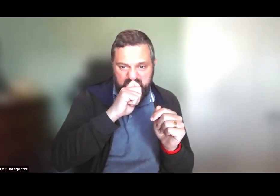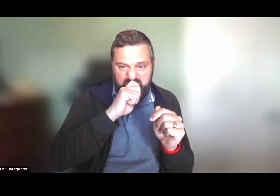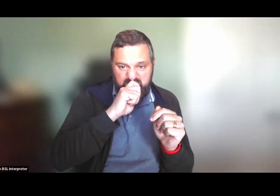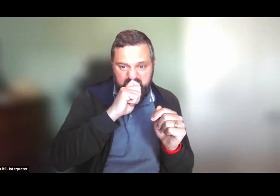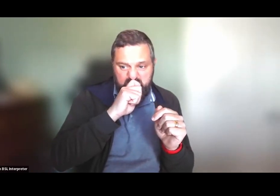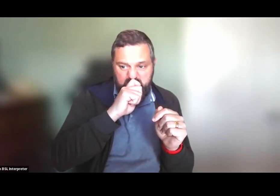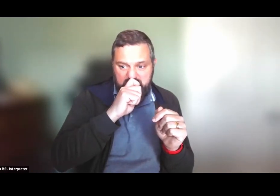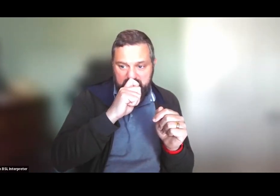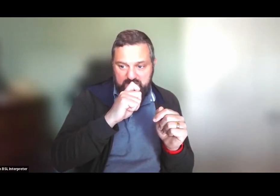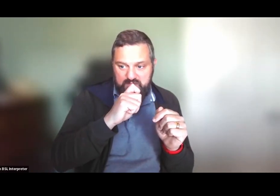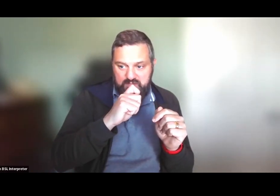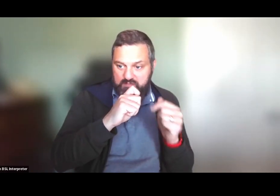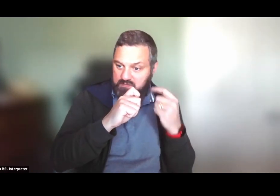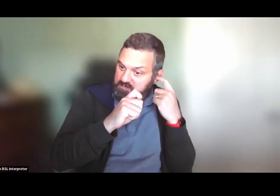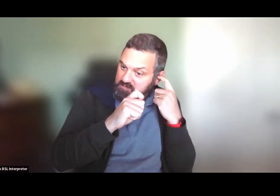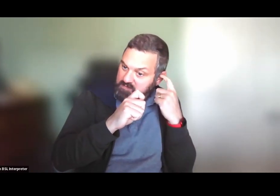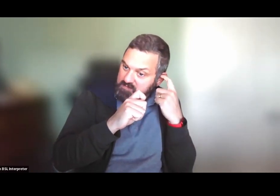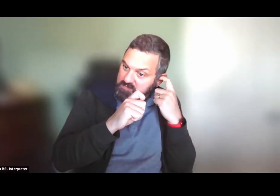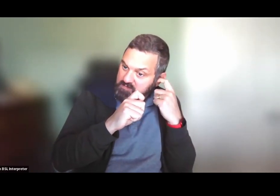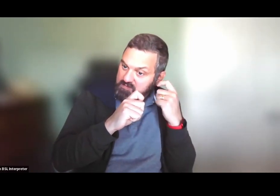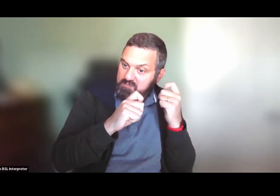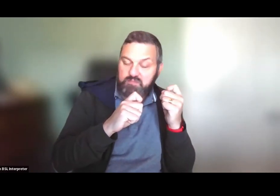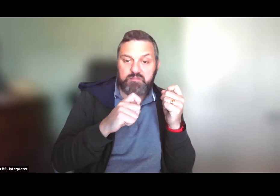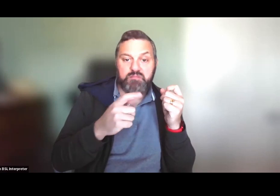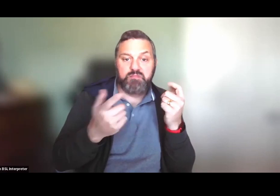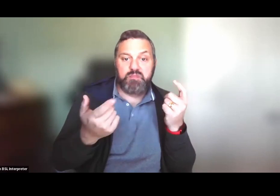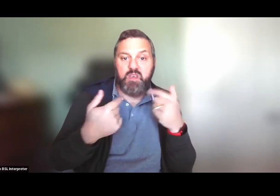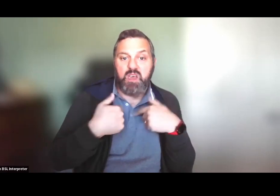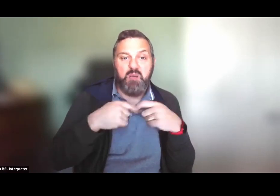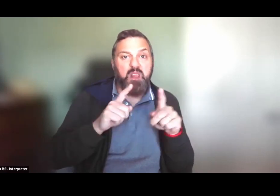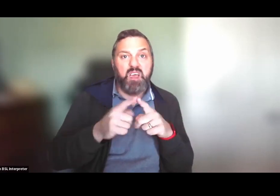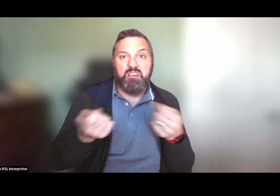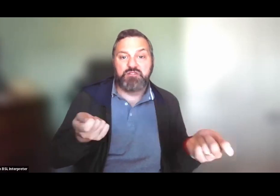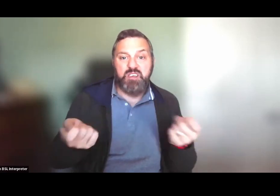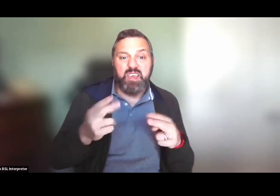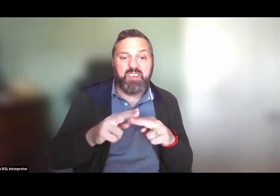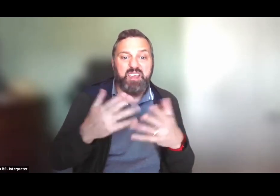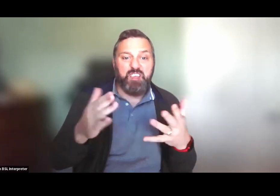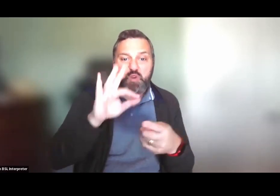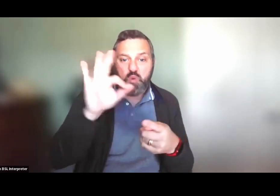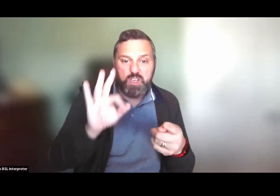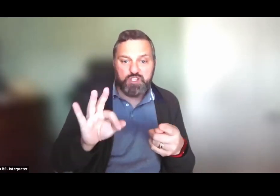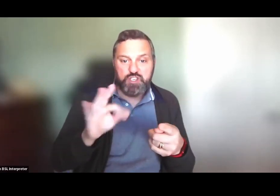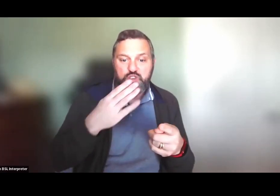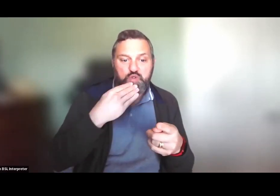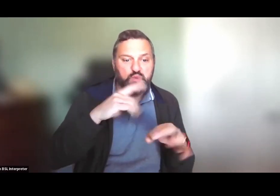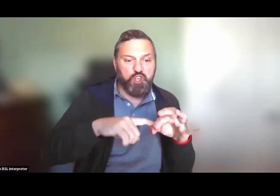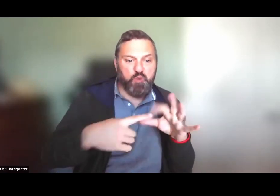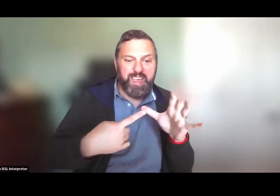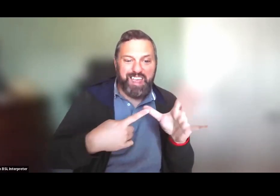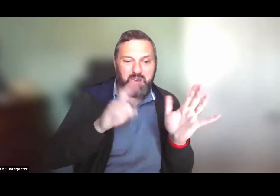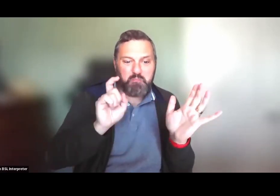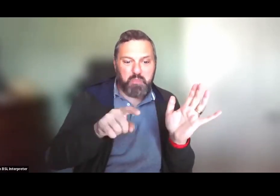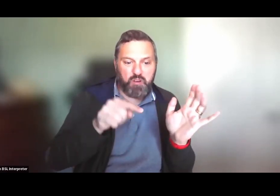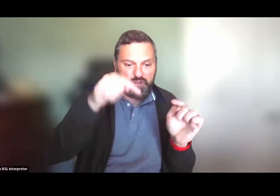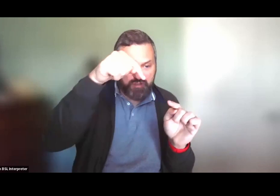playing a role of pulling out questions as they come up. So I will do so. Please, if you have questions, use the question and answer box, which you can